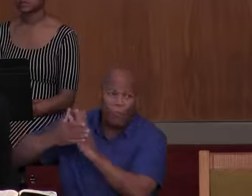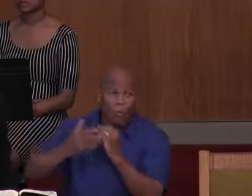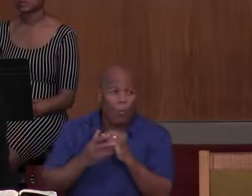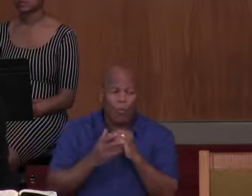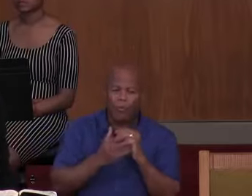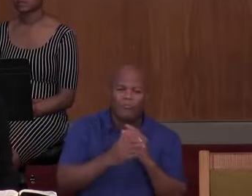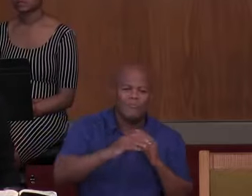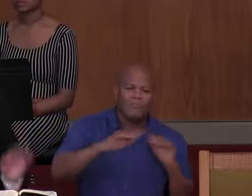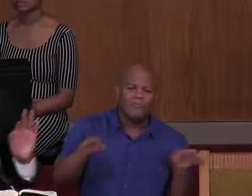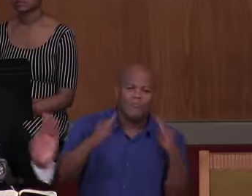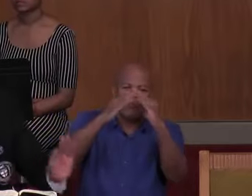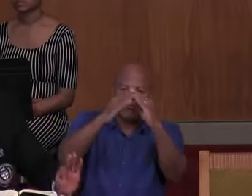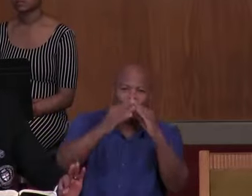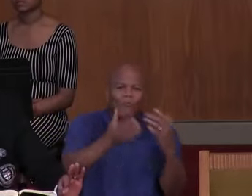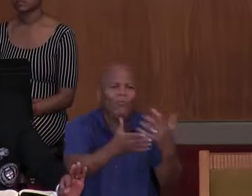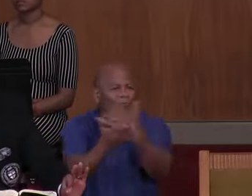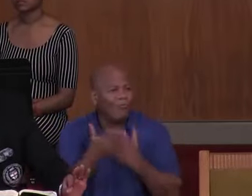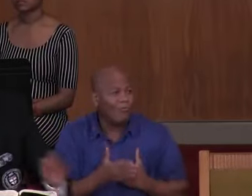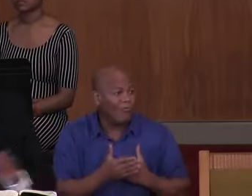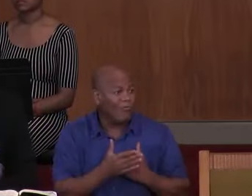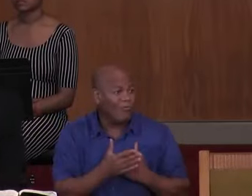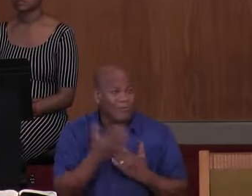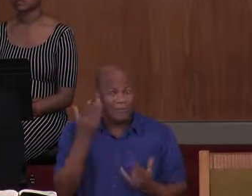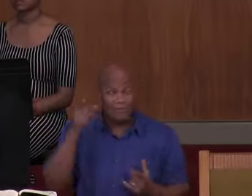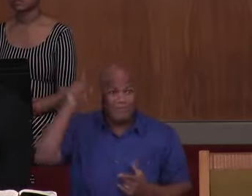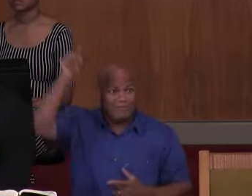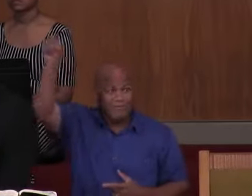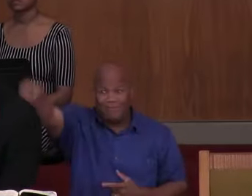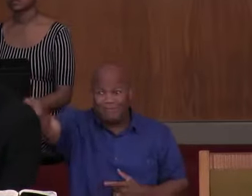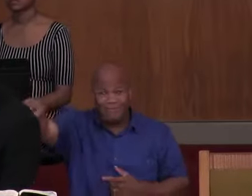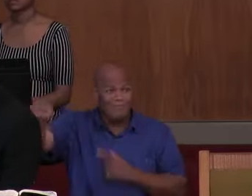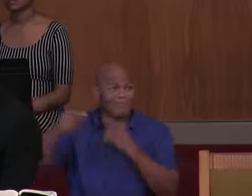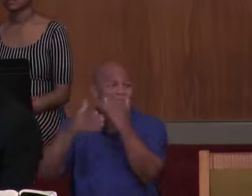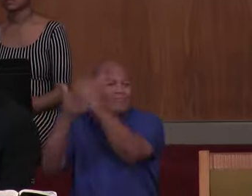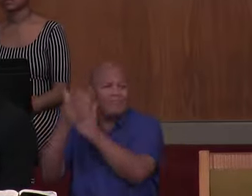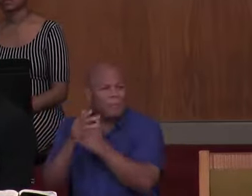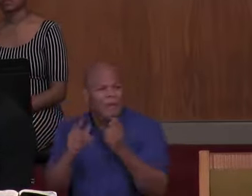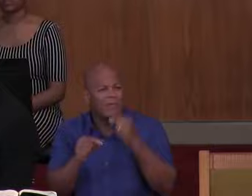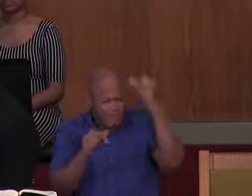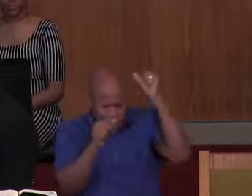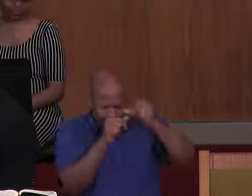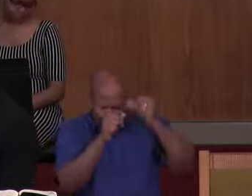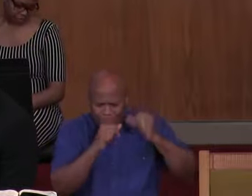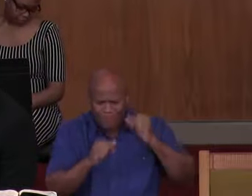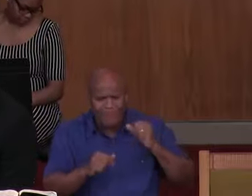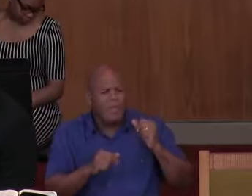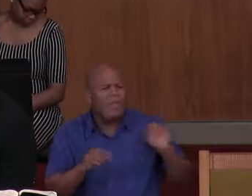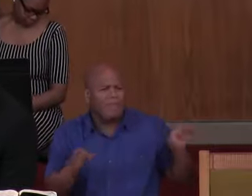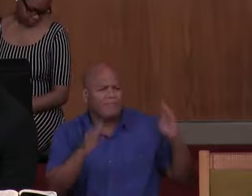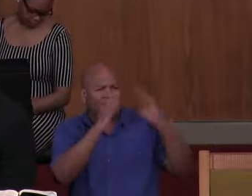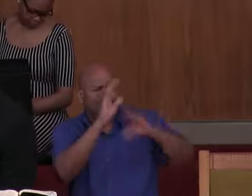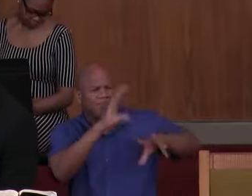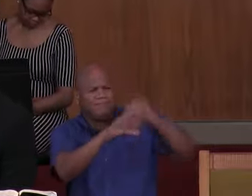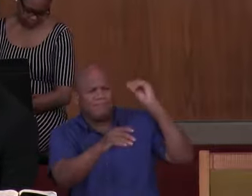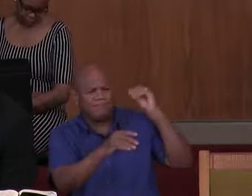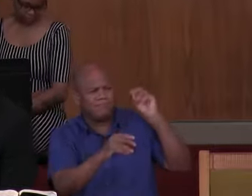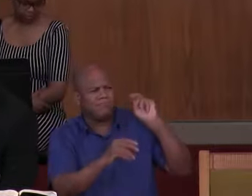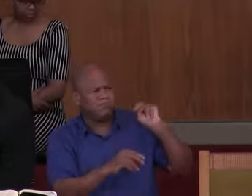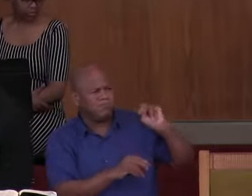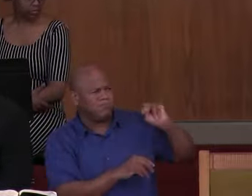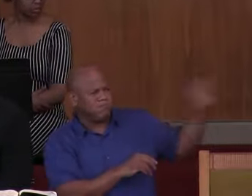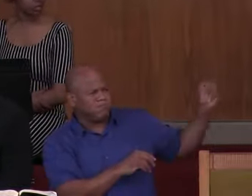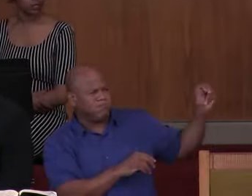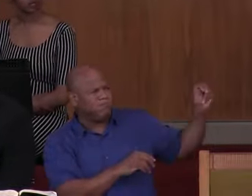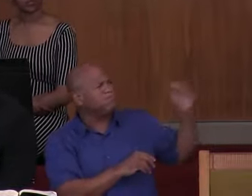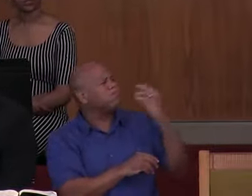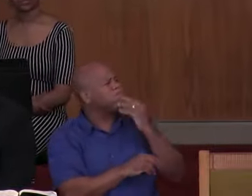promise of God. It may not look like much, but I'm reminded of another mountain on a hill outside the northway gate